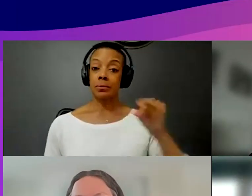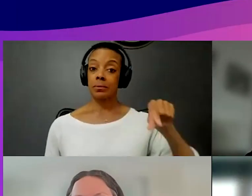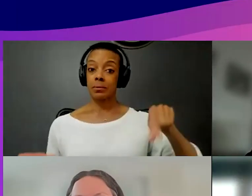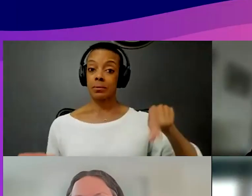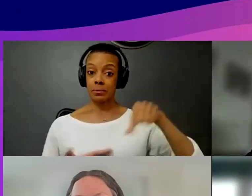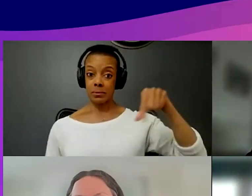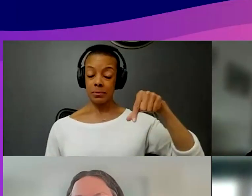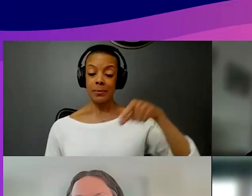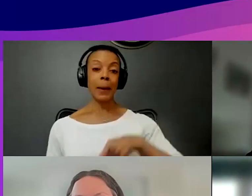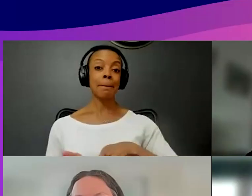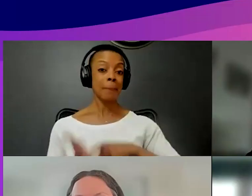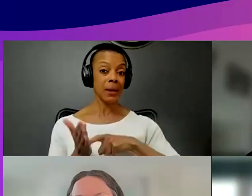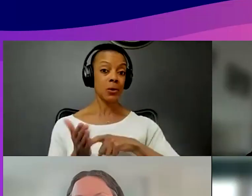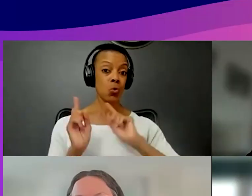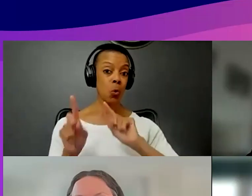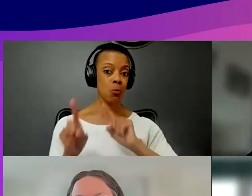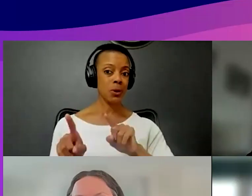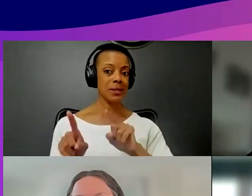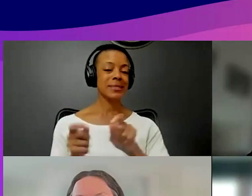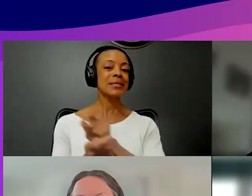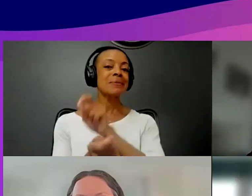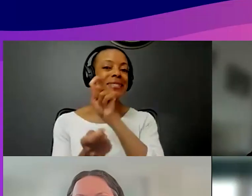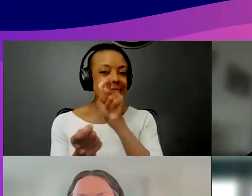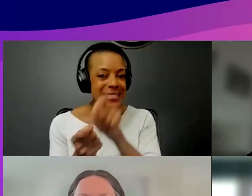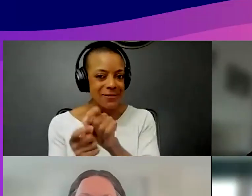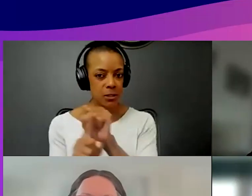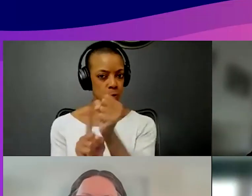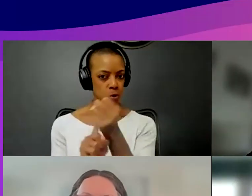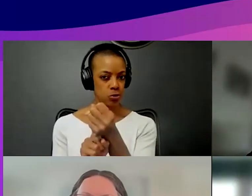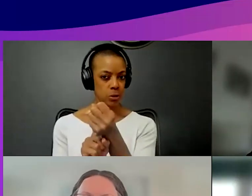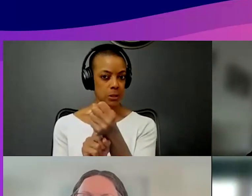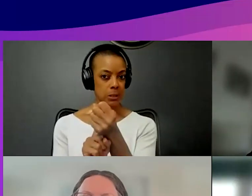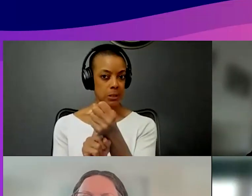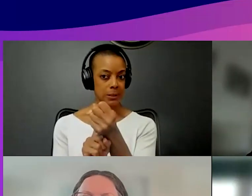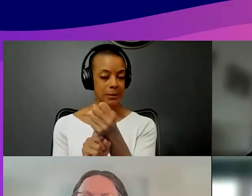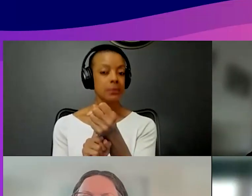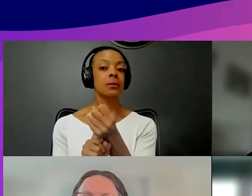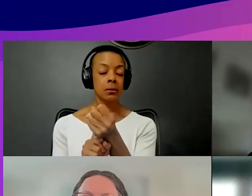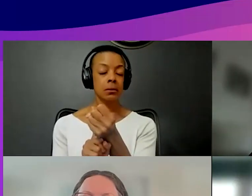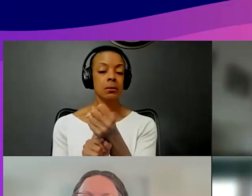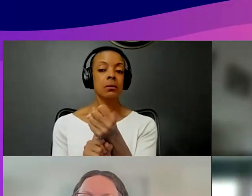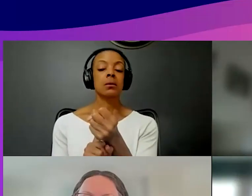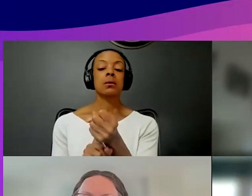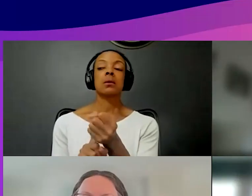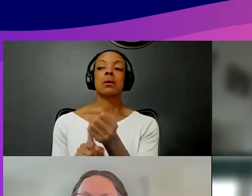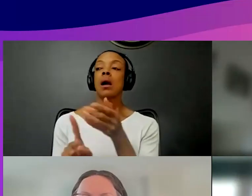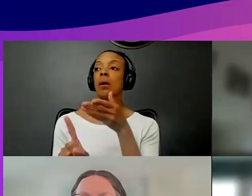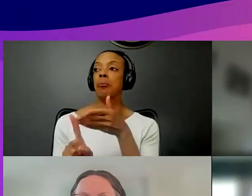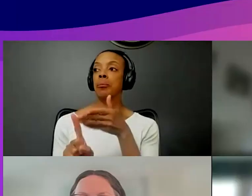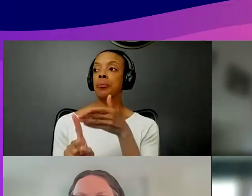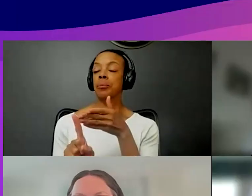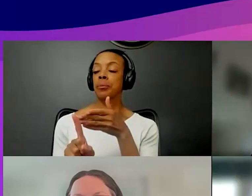mandatory reporting, it's only for specific context. So people who have who